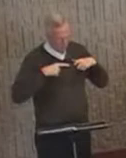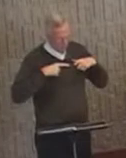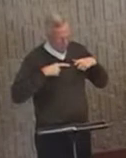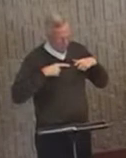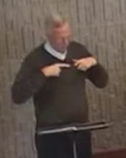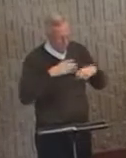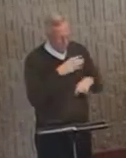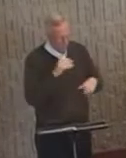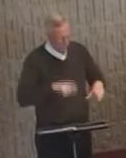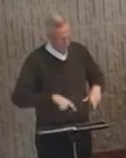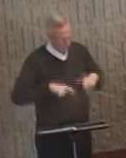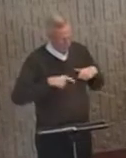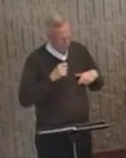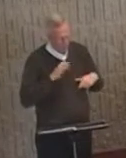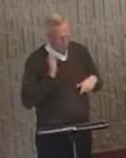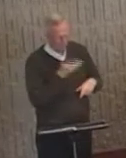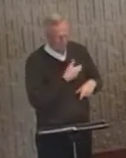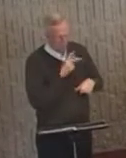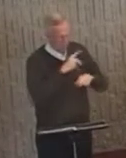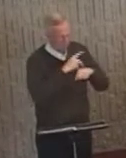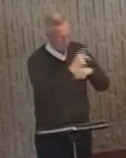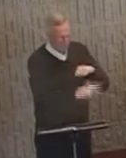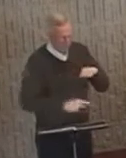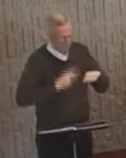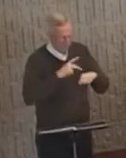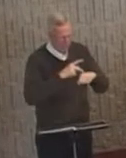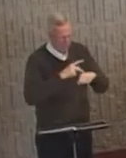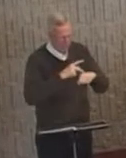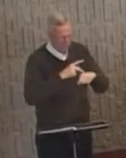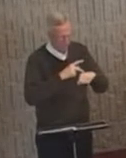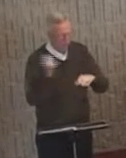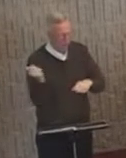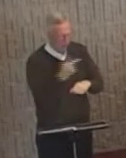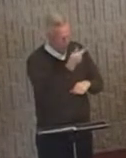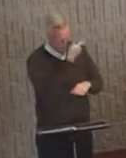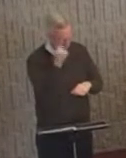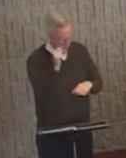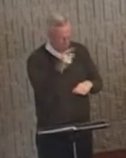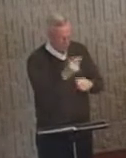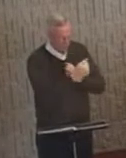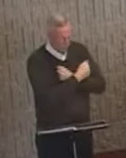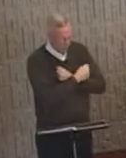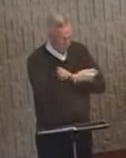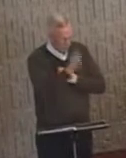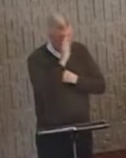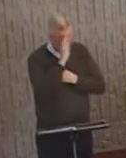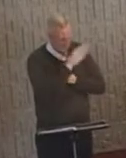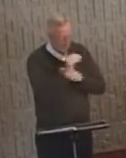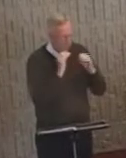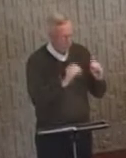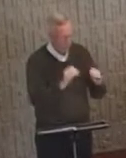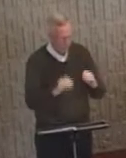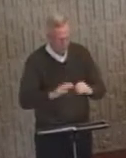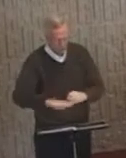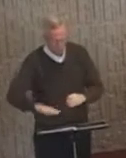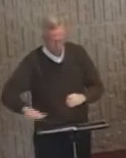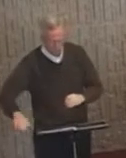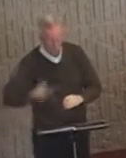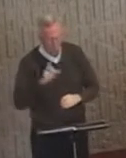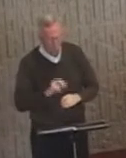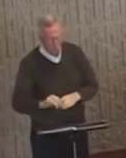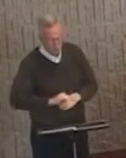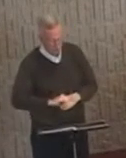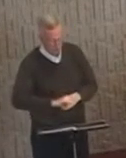for the life of our planet. All because you love God and you teach your children to do the